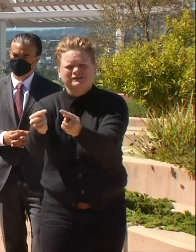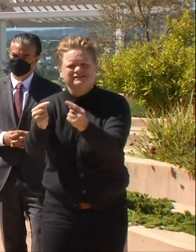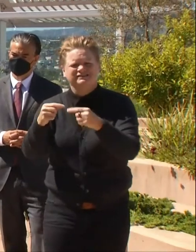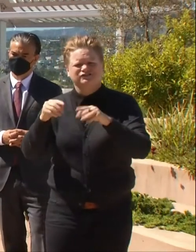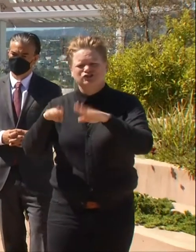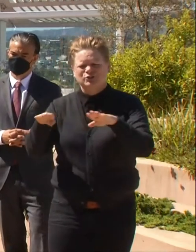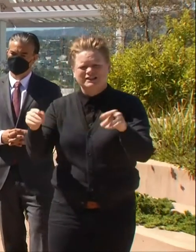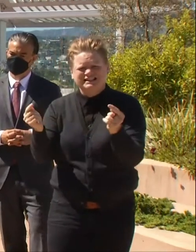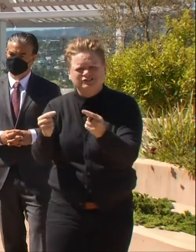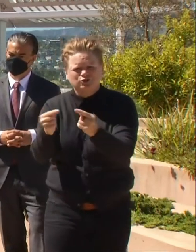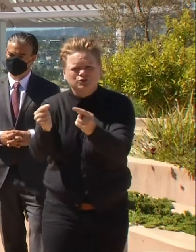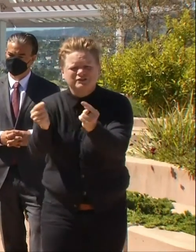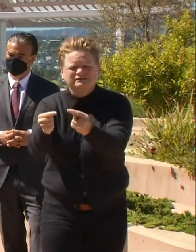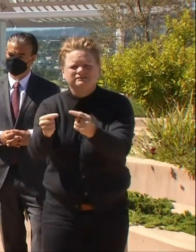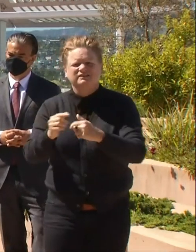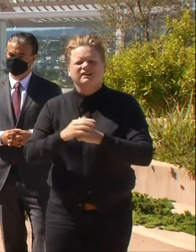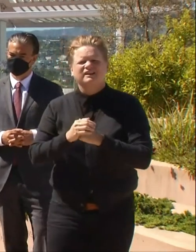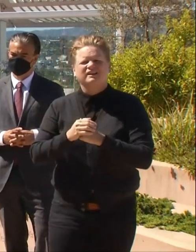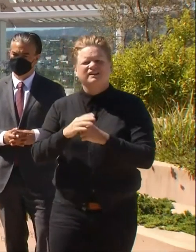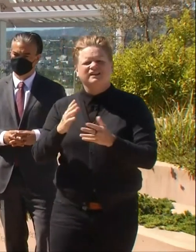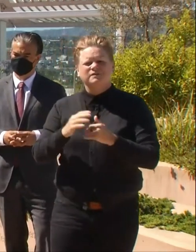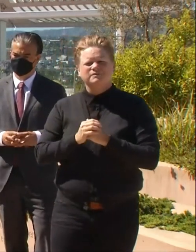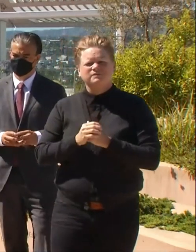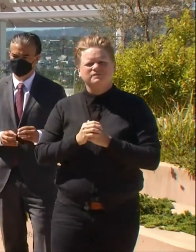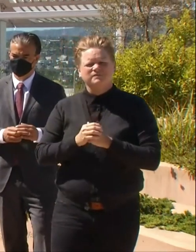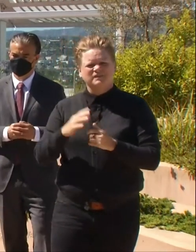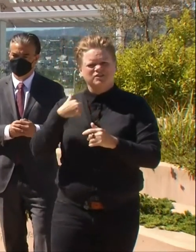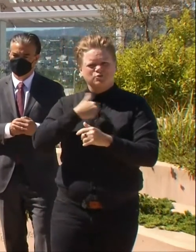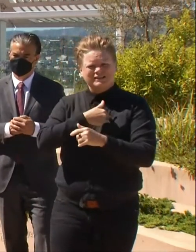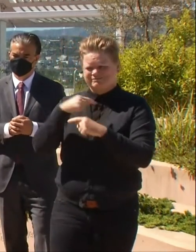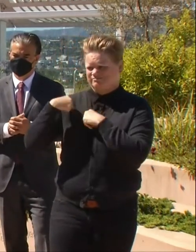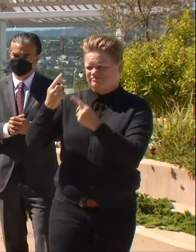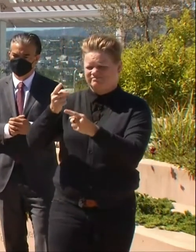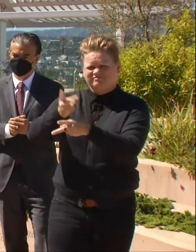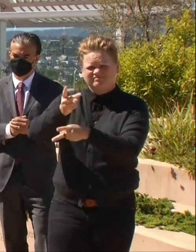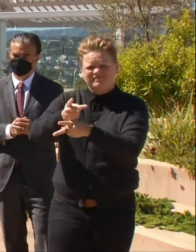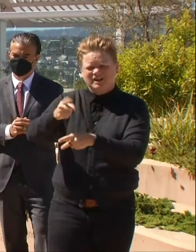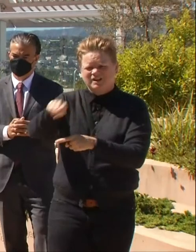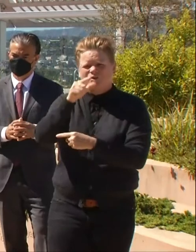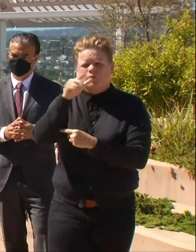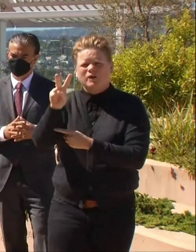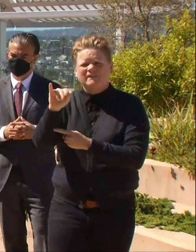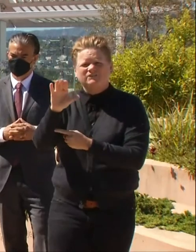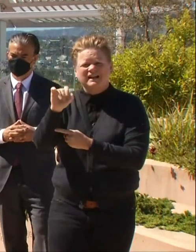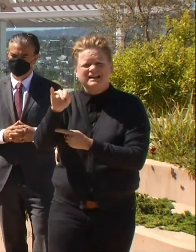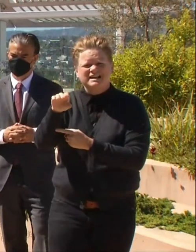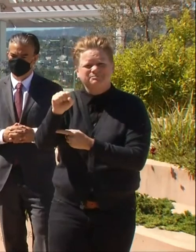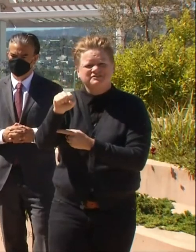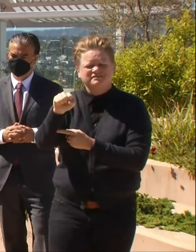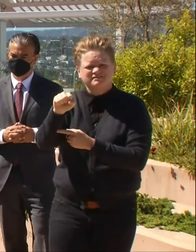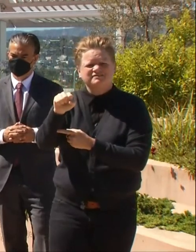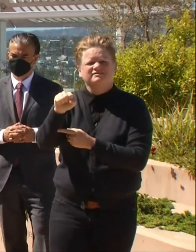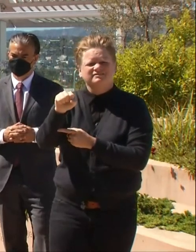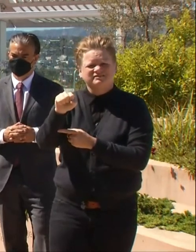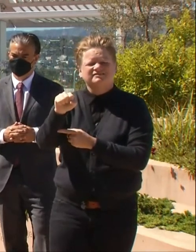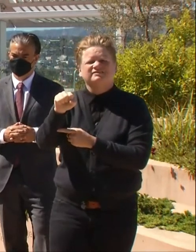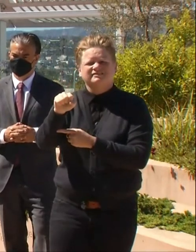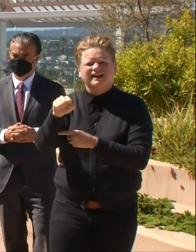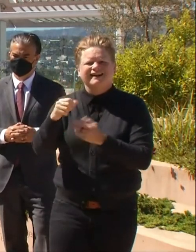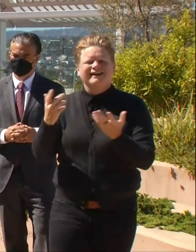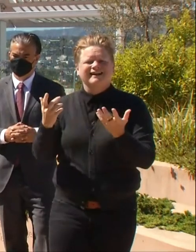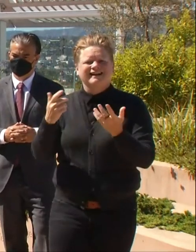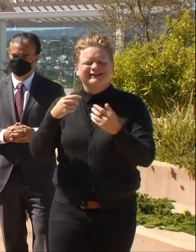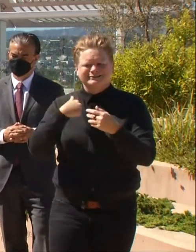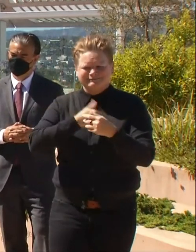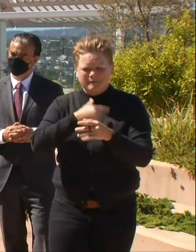shot off the last two decades. We can save a life, but we can't save them all. Each time when I have to go into a quiet